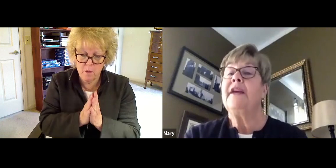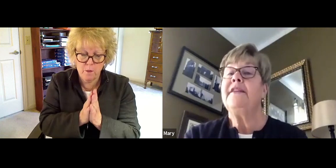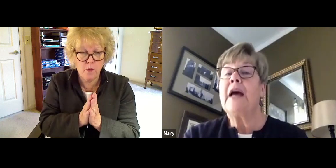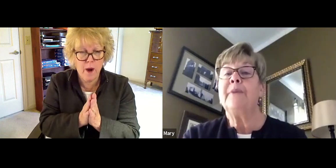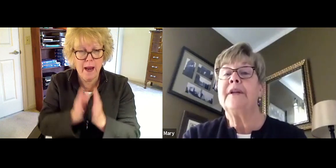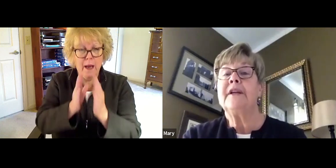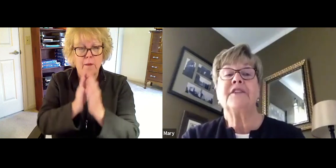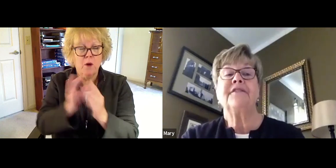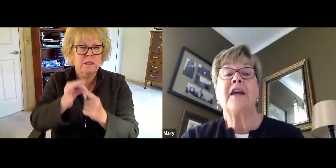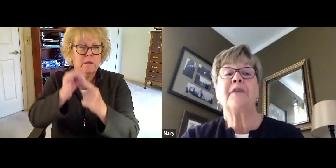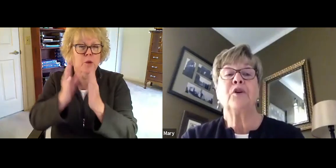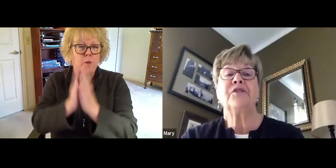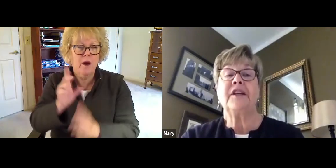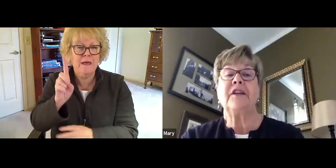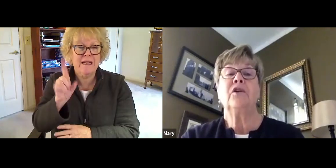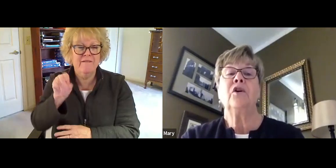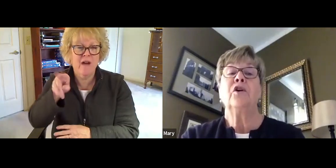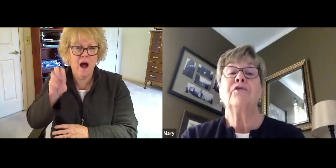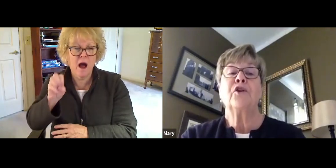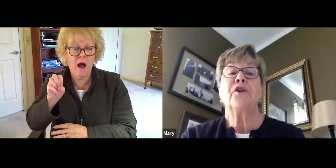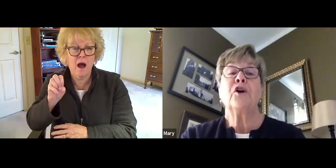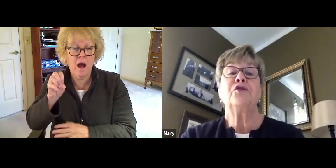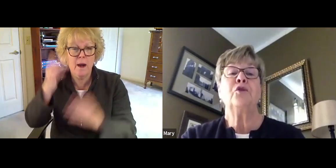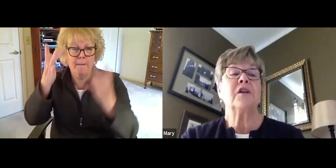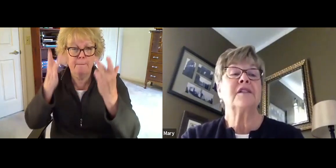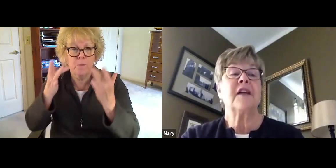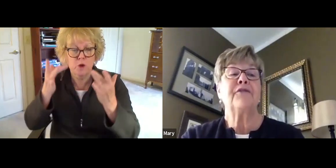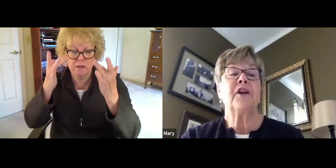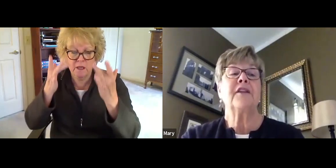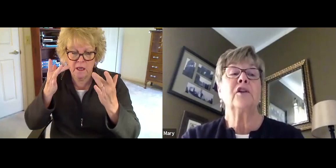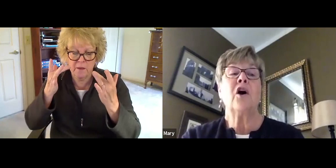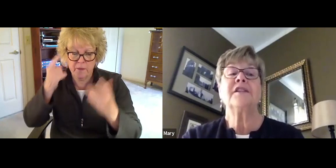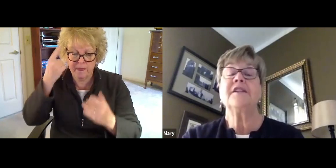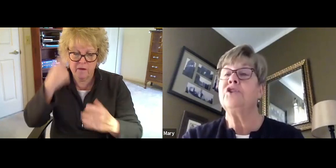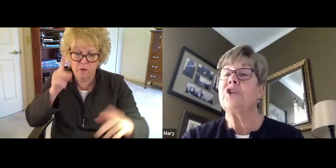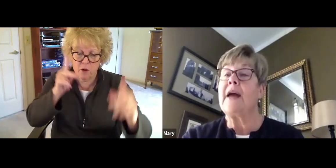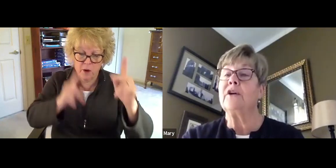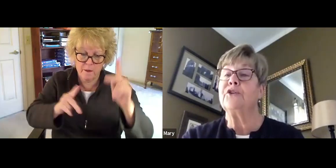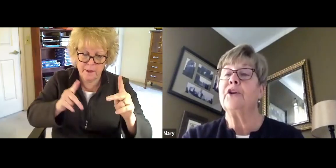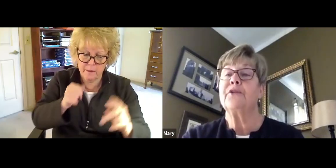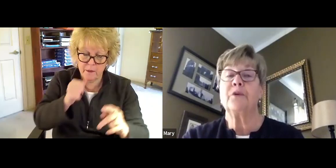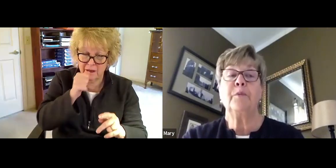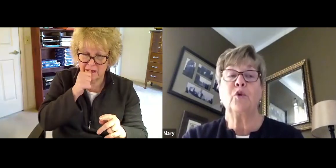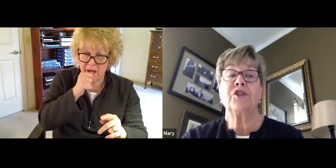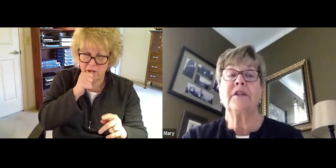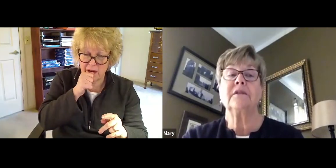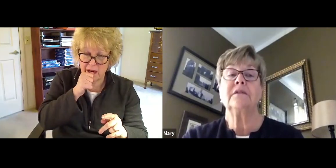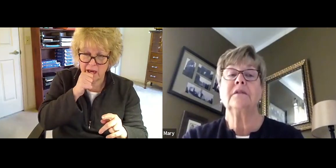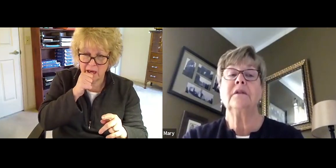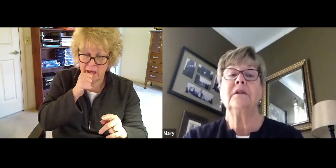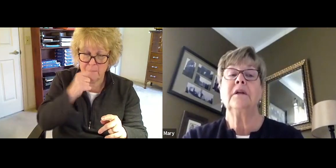pray the chaplet of divine mercy for those who are suffering the loss of a child through